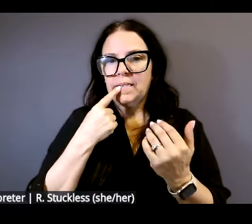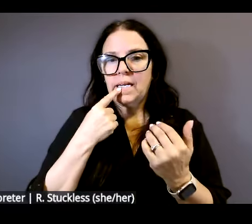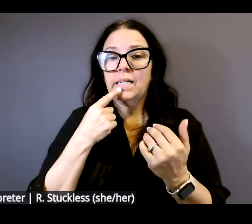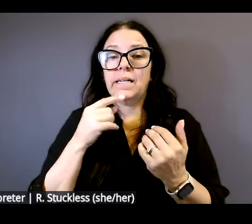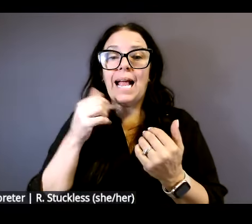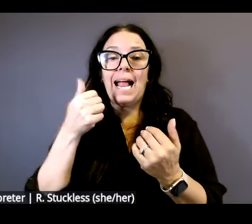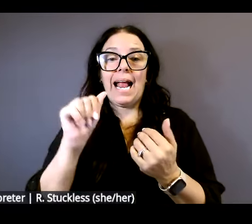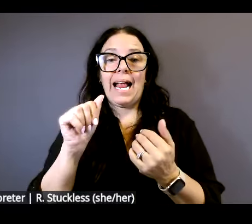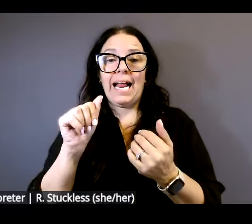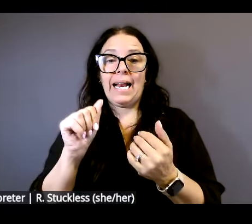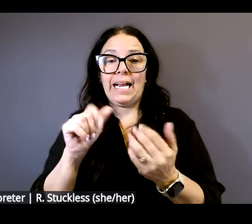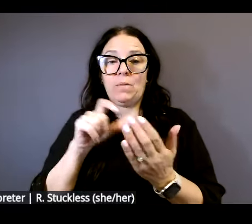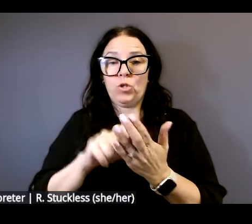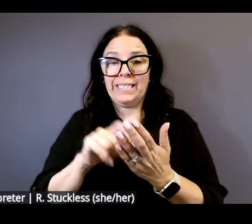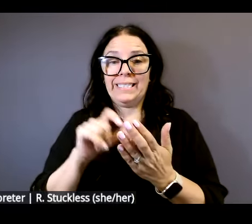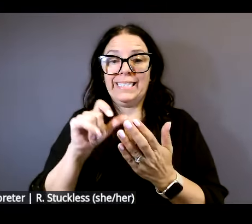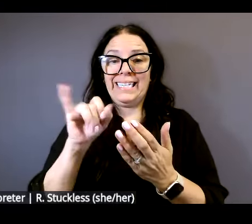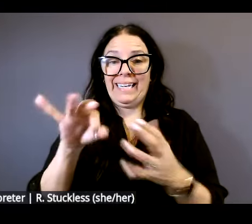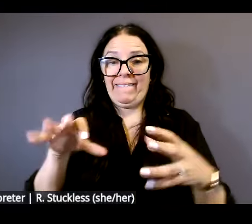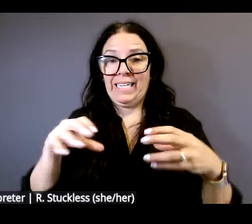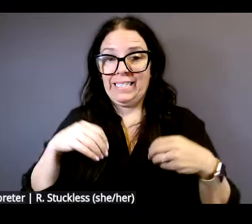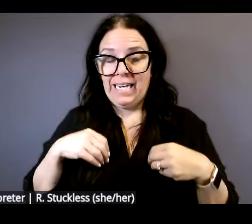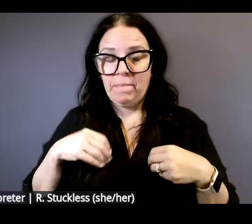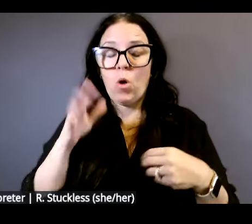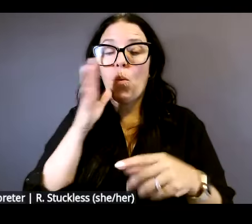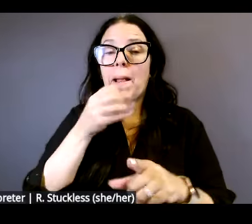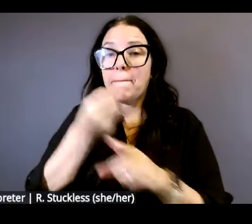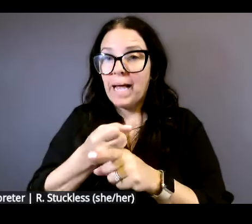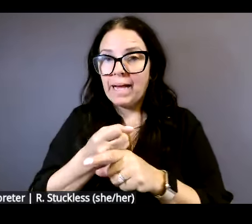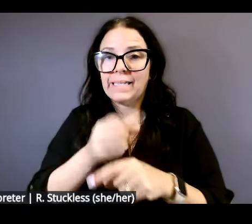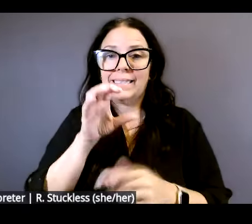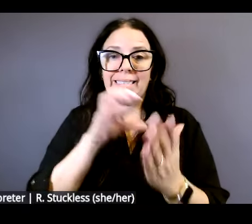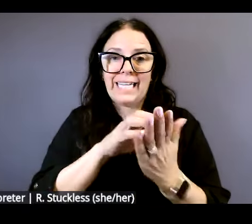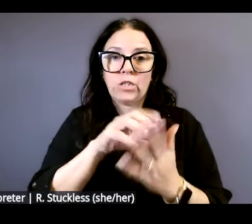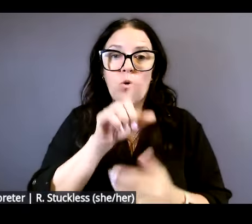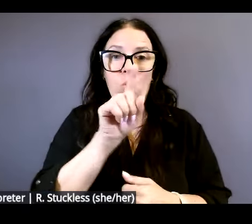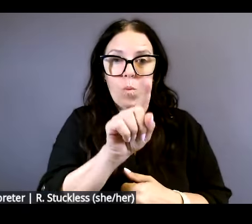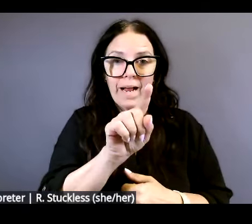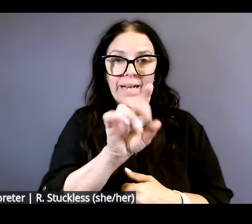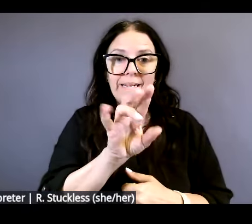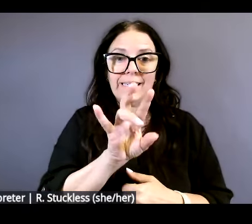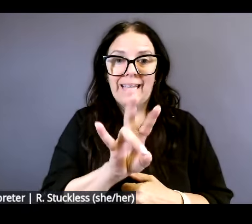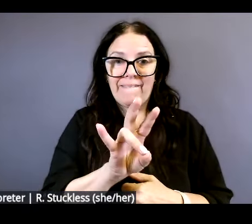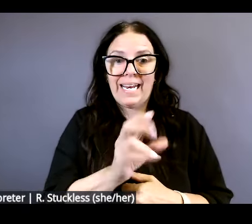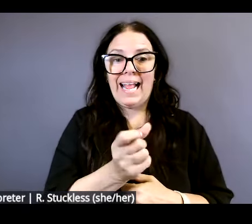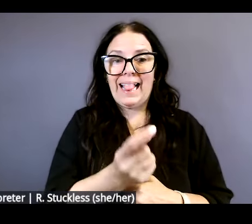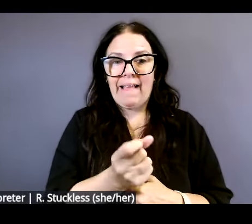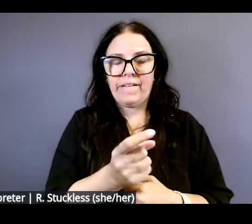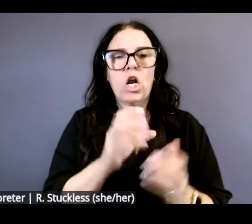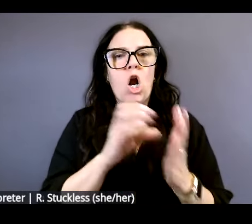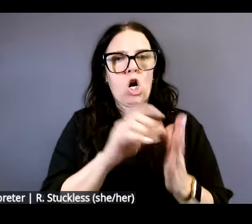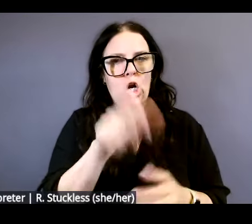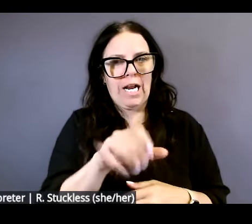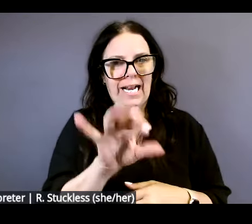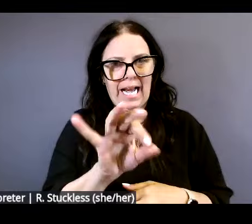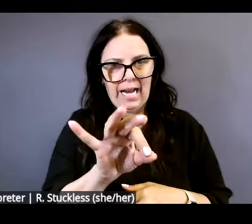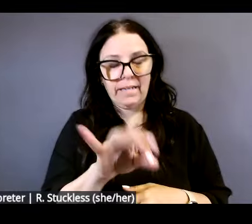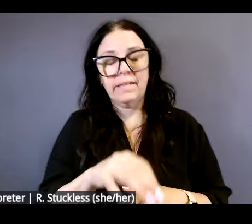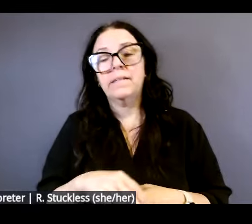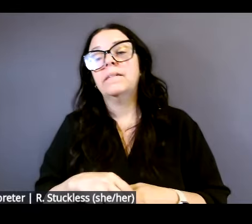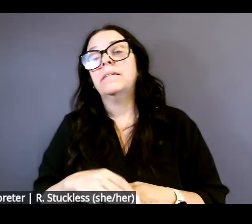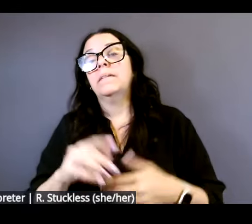adopted, colon, Sections 1, 7, and 11 of Article 9. And then the third change that was made was to add